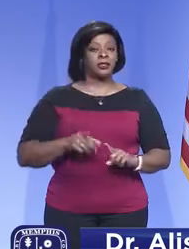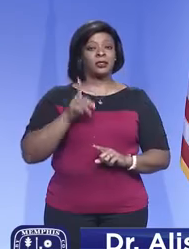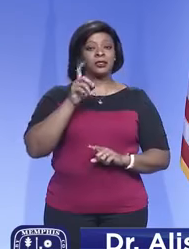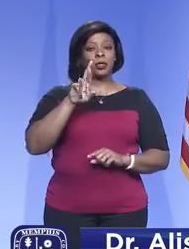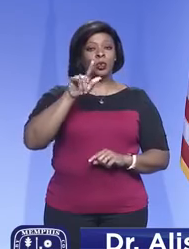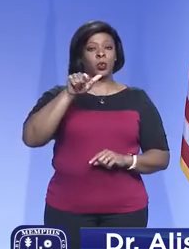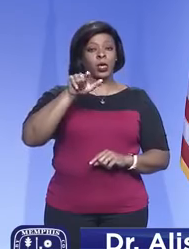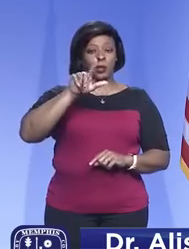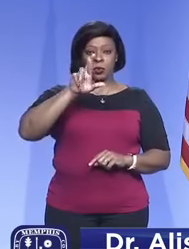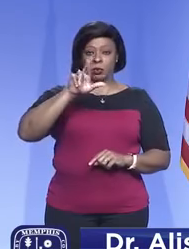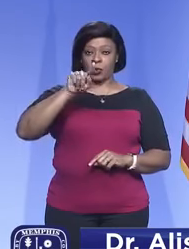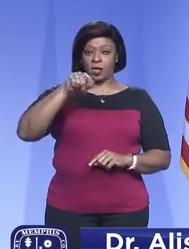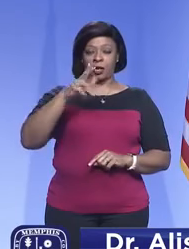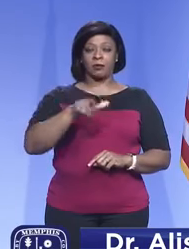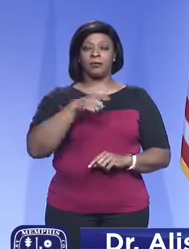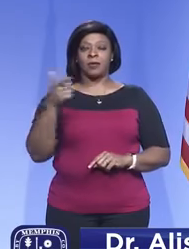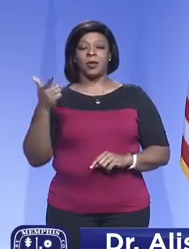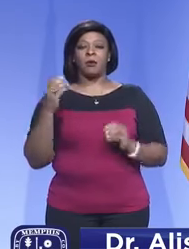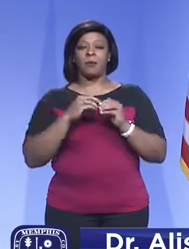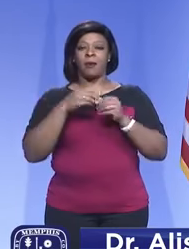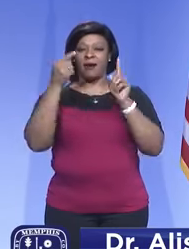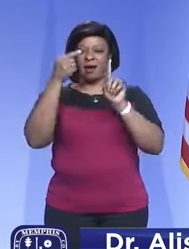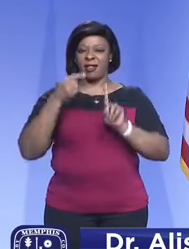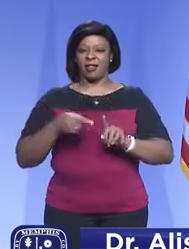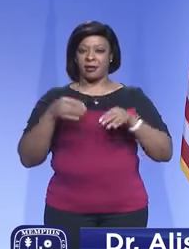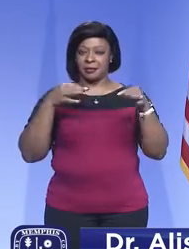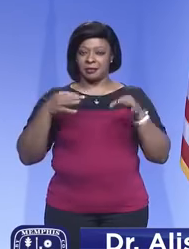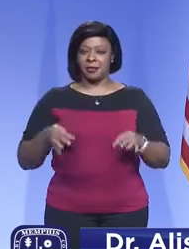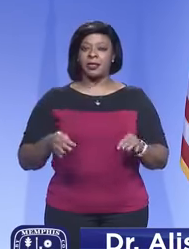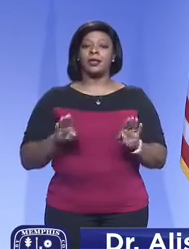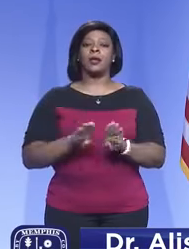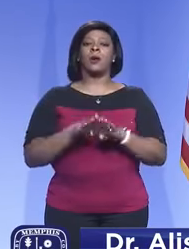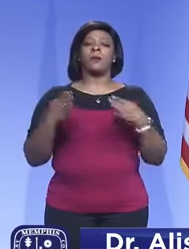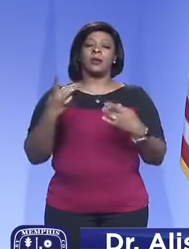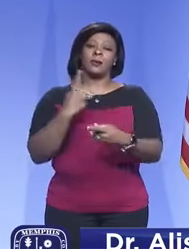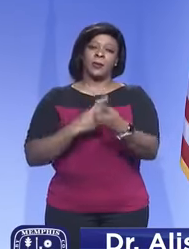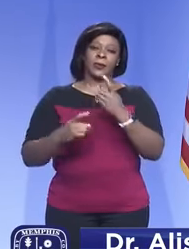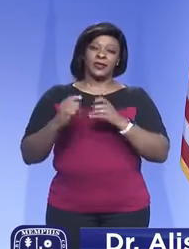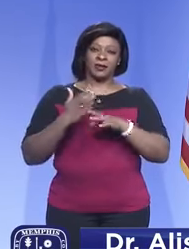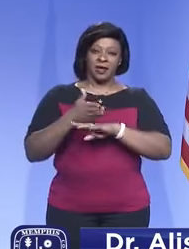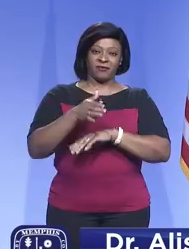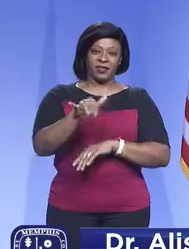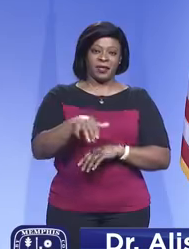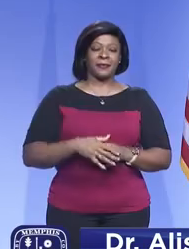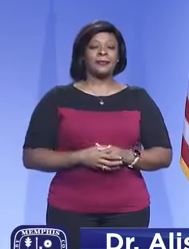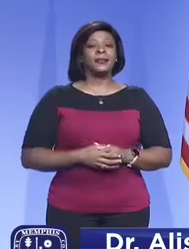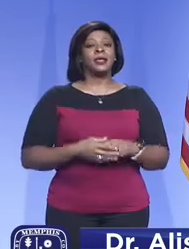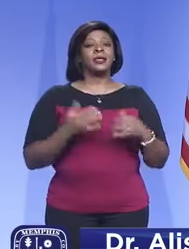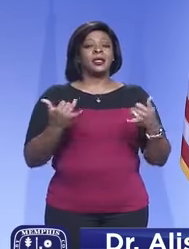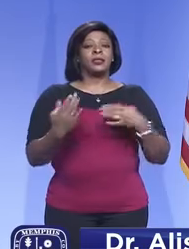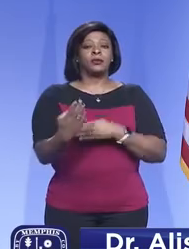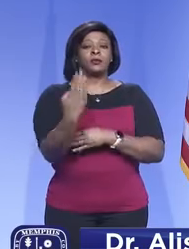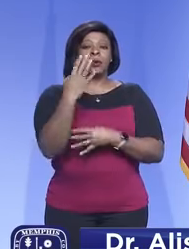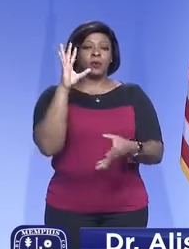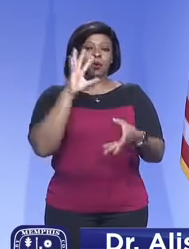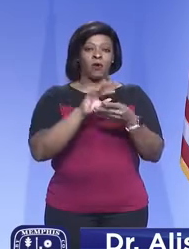Randolph will give some additional highlights, and then we'll open it up for questions. As of this morning, we have